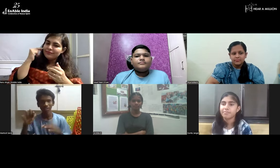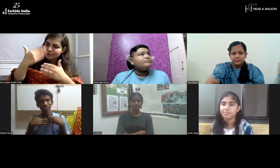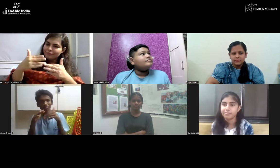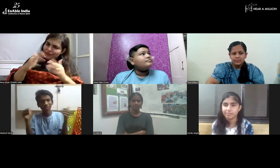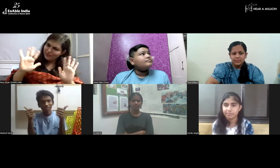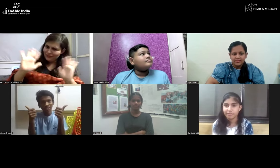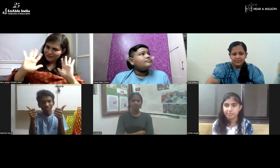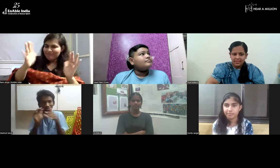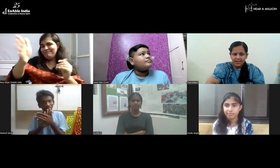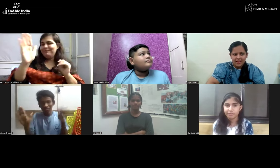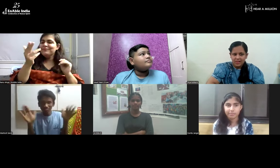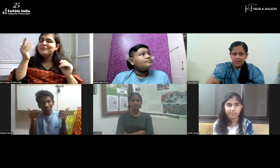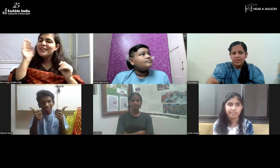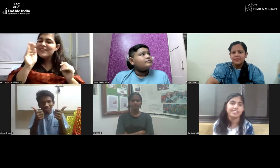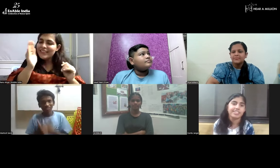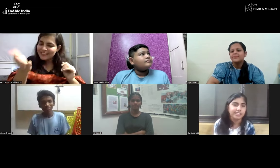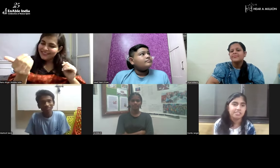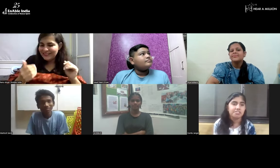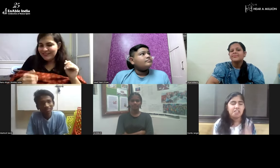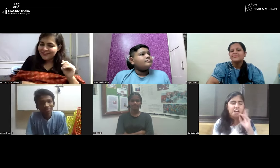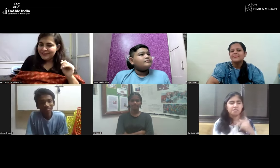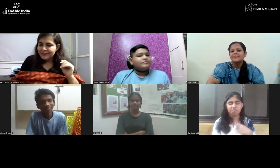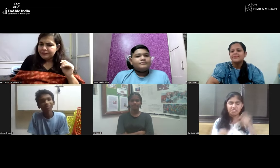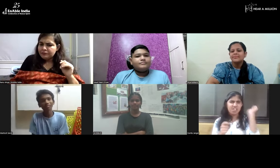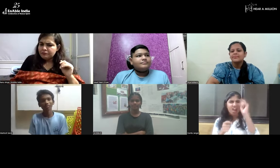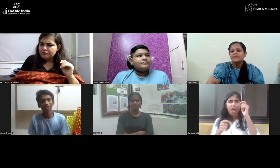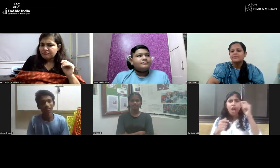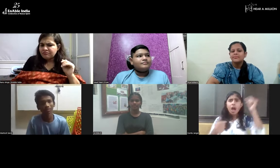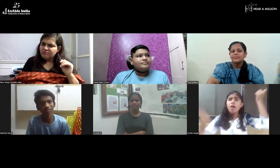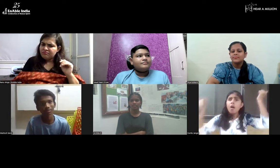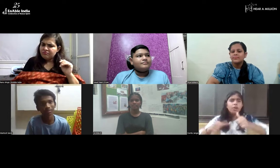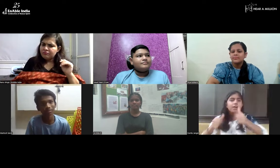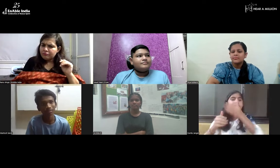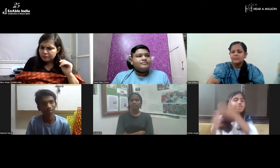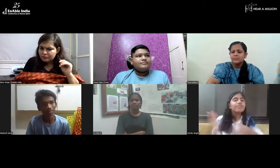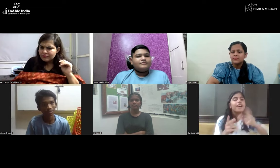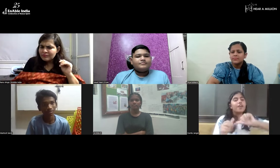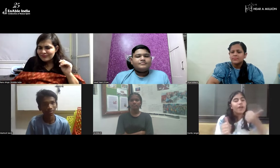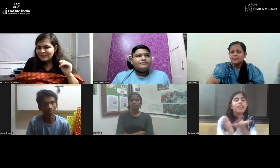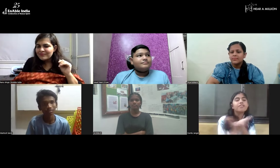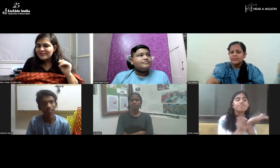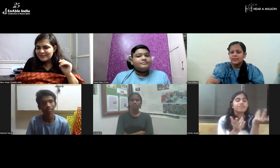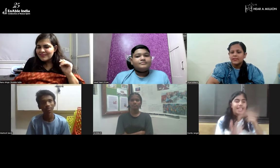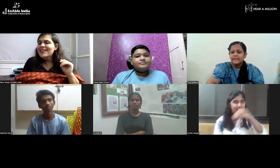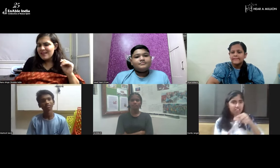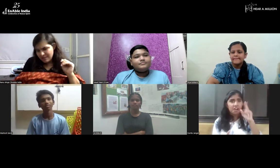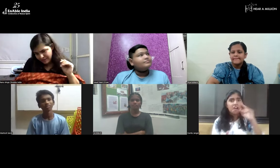yes. I want to get a jeep and then travel. Oh, Jeep. Okay, Yes, Jeep. jeep car.